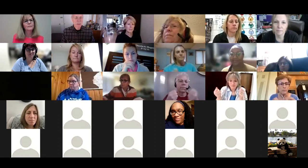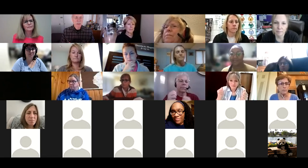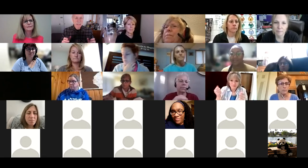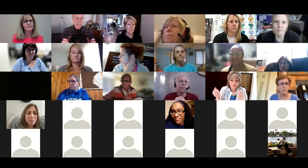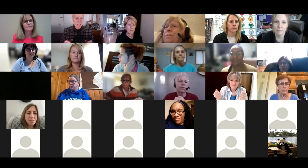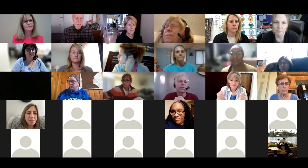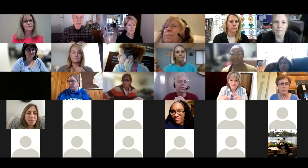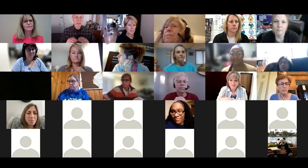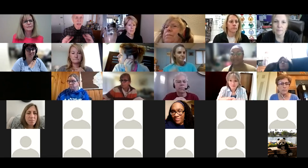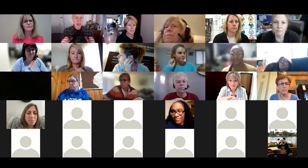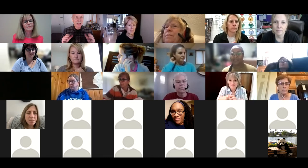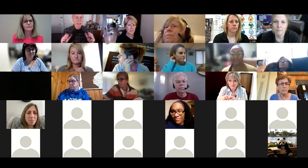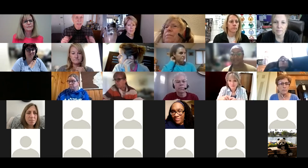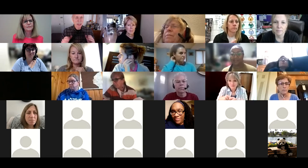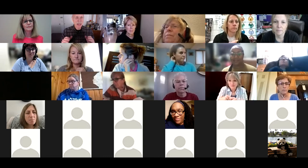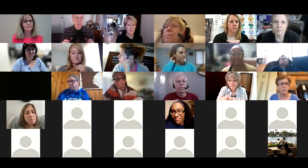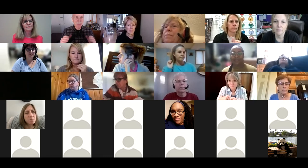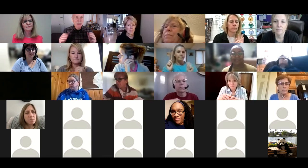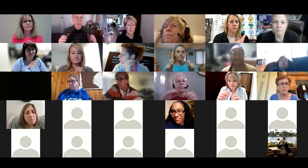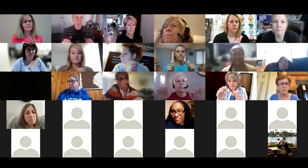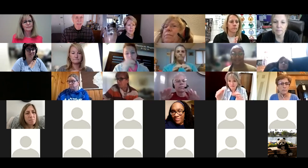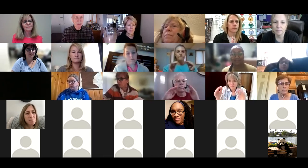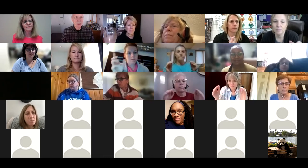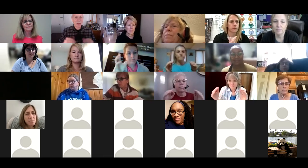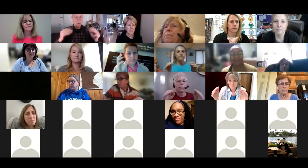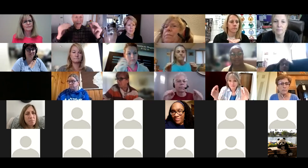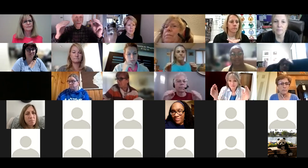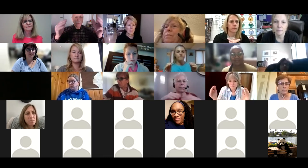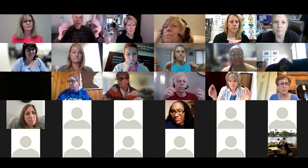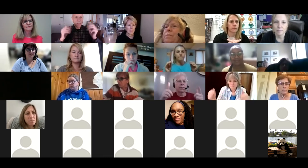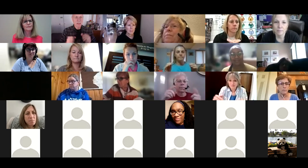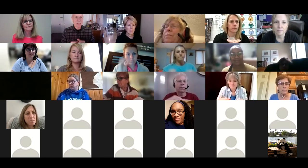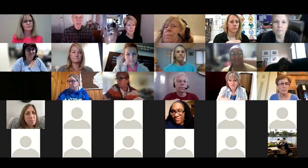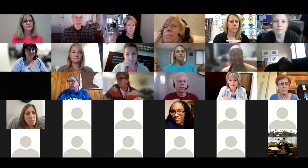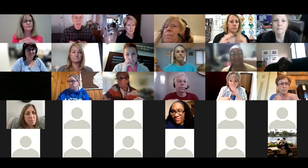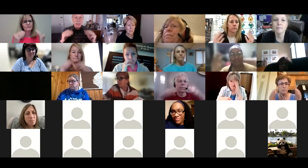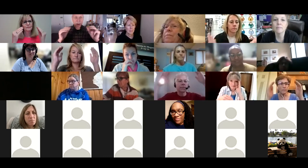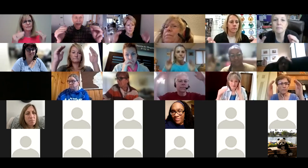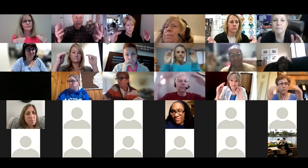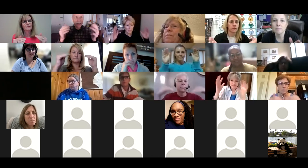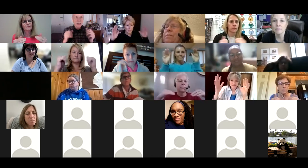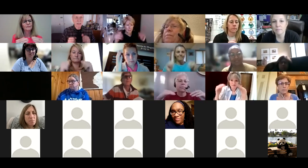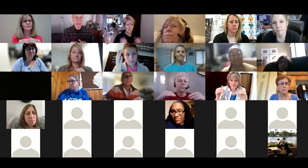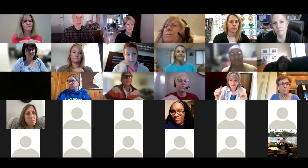The key is not to teach an essay by telling kids, write the first sentence of an essay. Now write the second sentence.